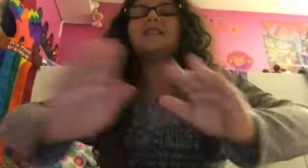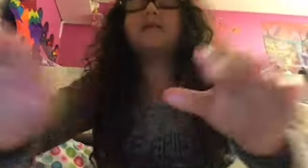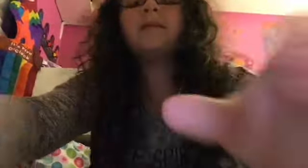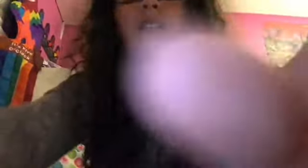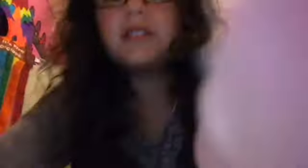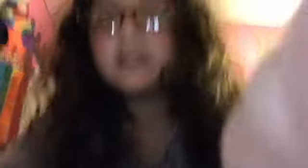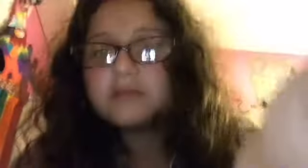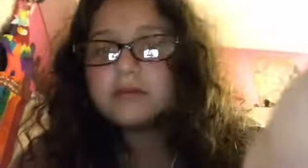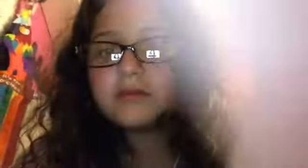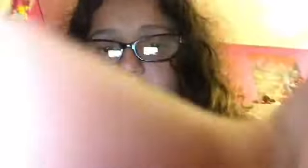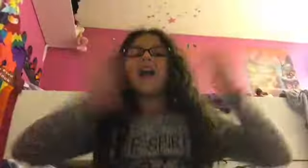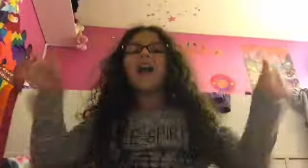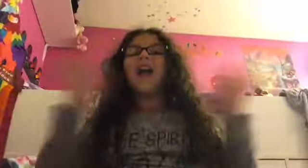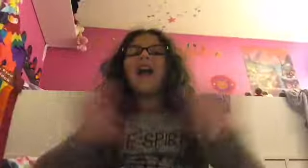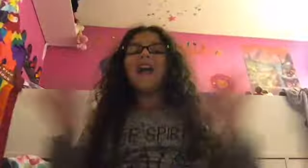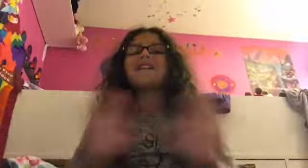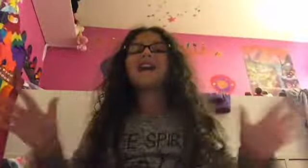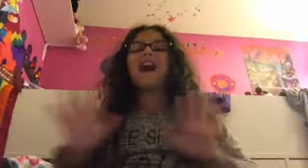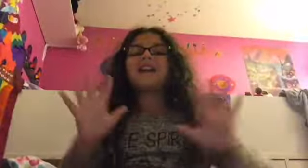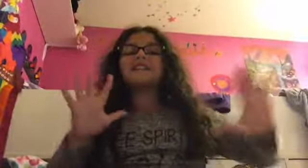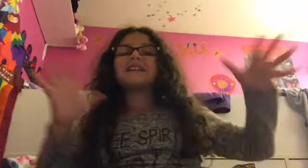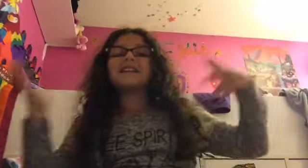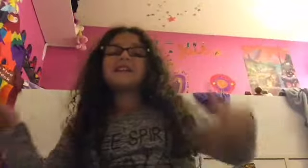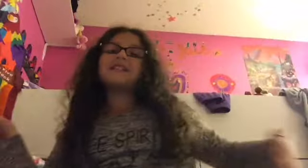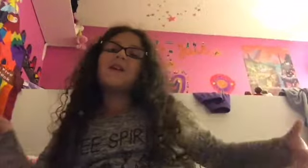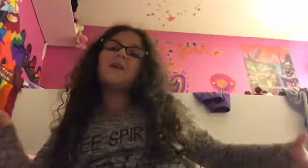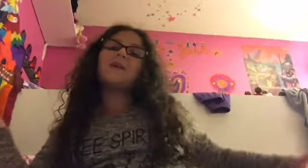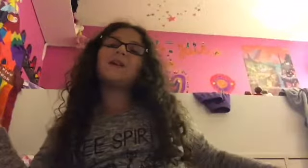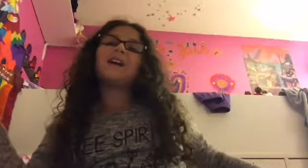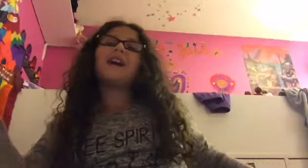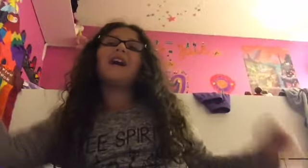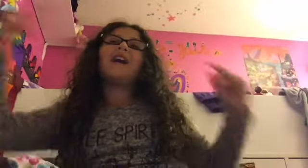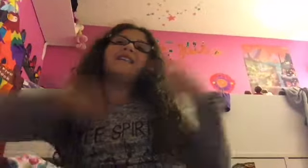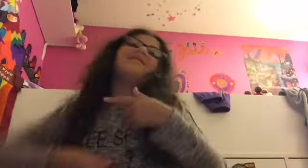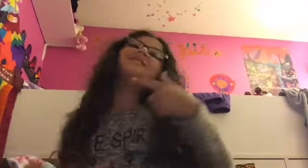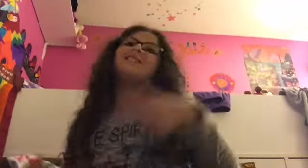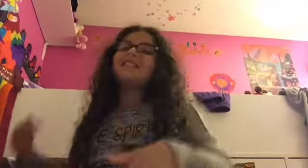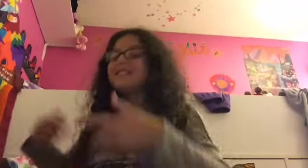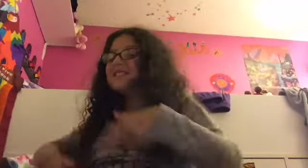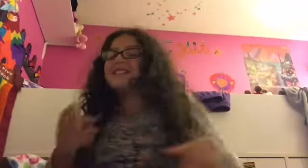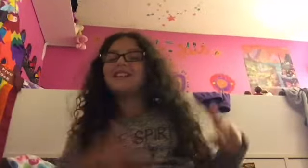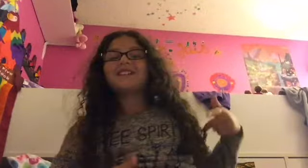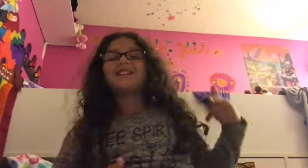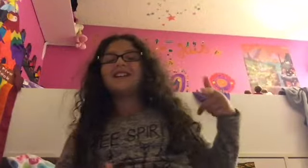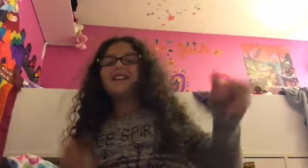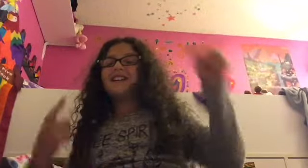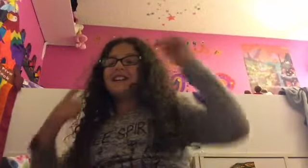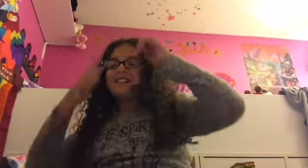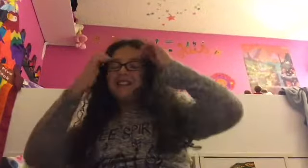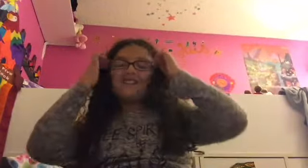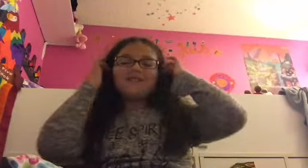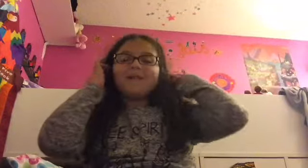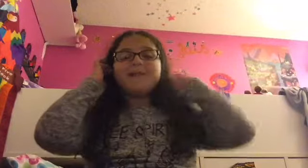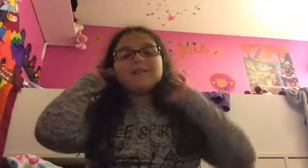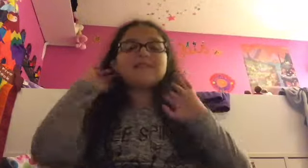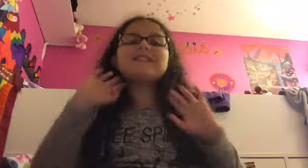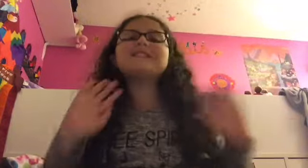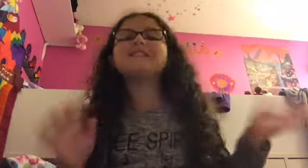Oh, my God. Hey, guys. So, I am currently sick, and that's why my voice is